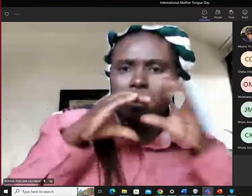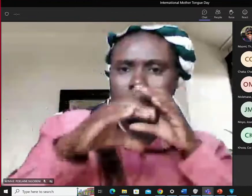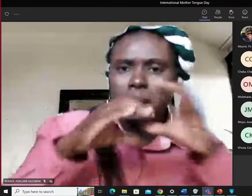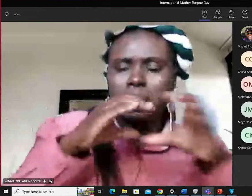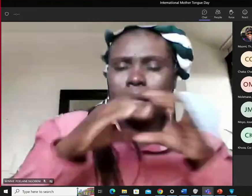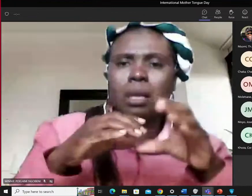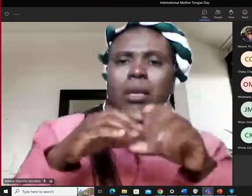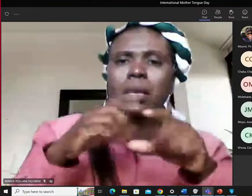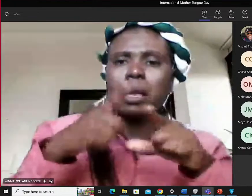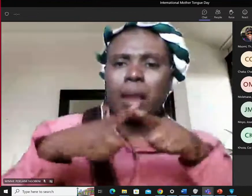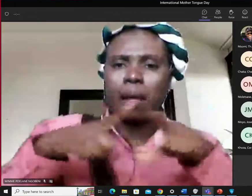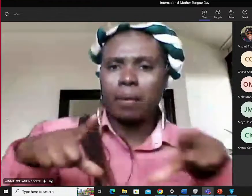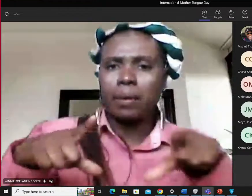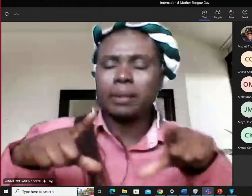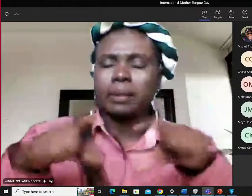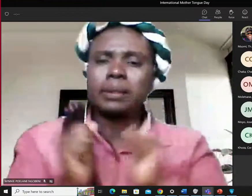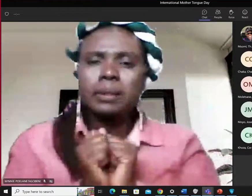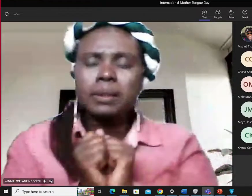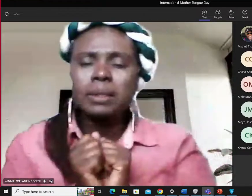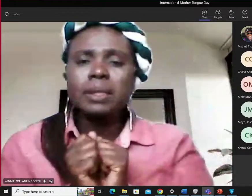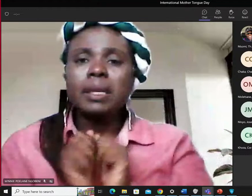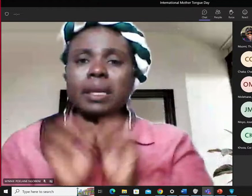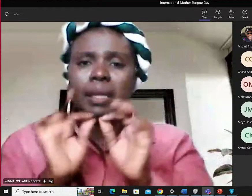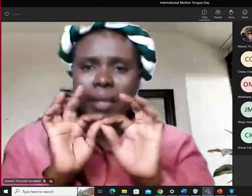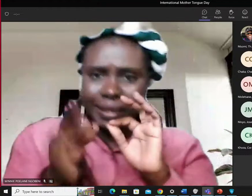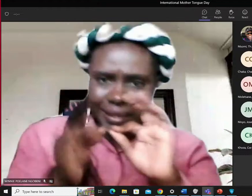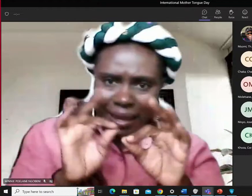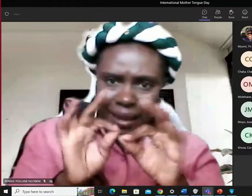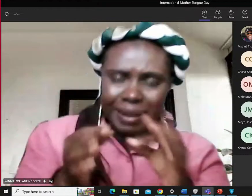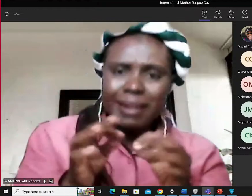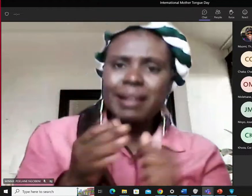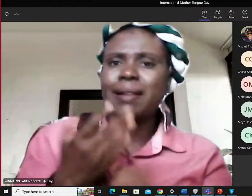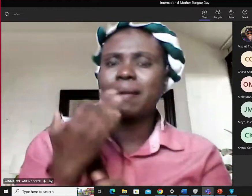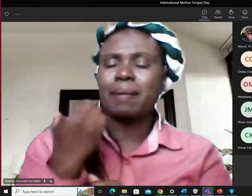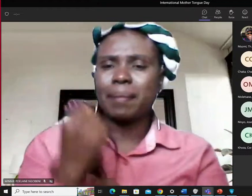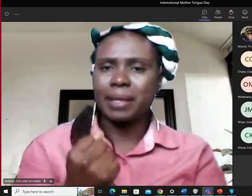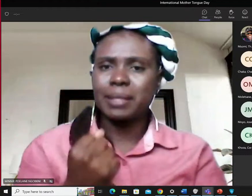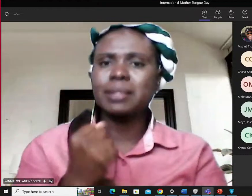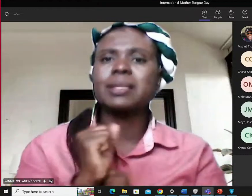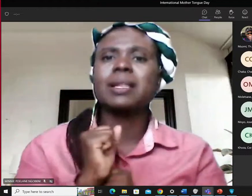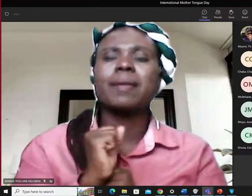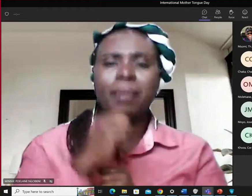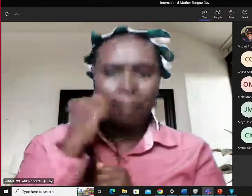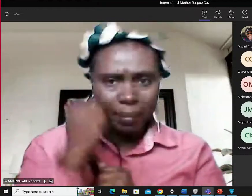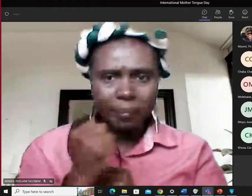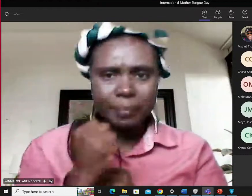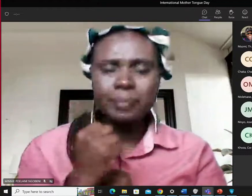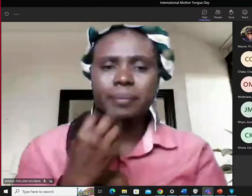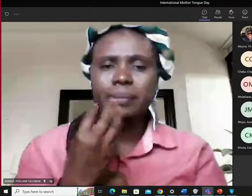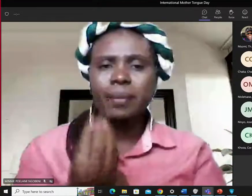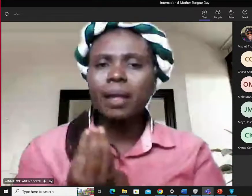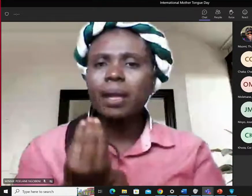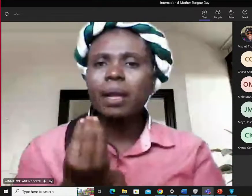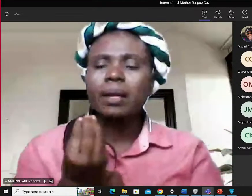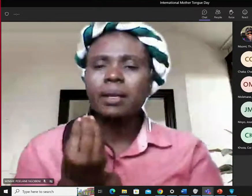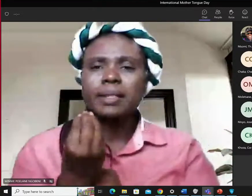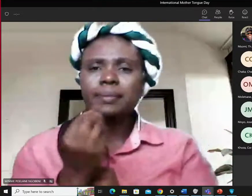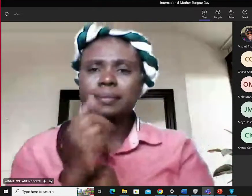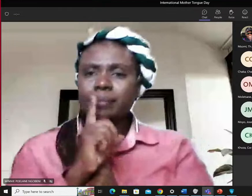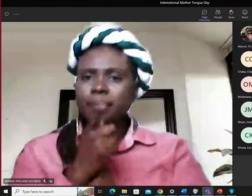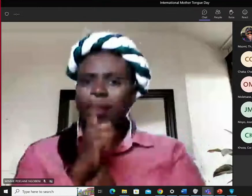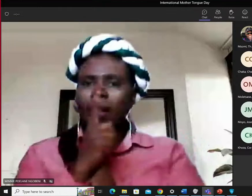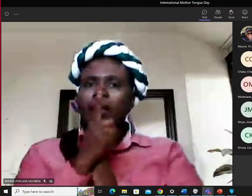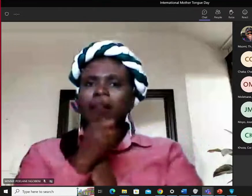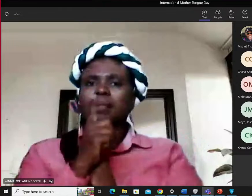the signing must match the word you are speaking. So I'm going